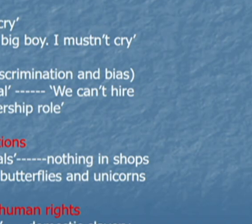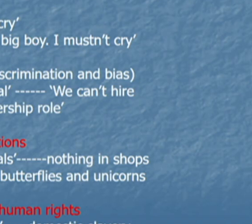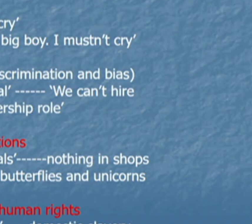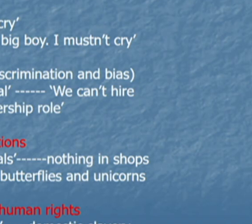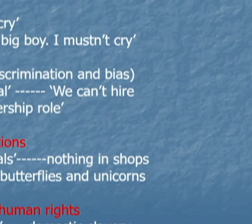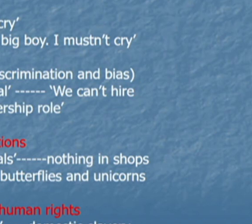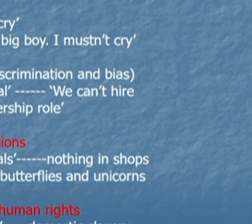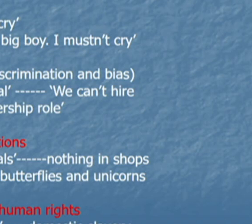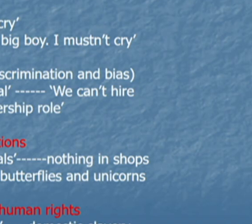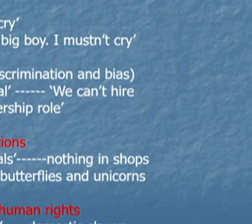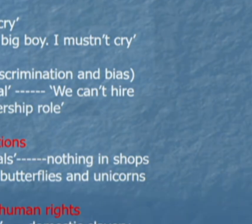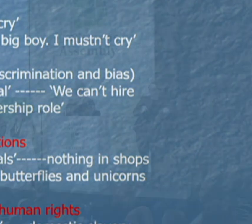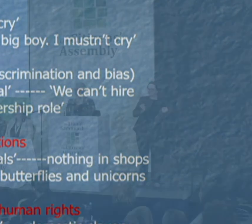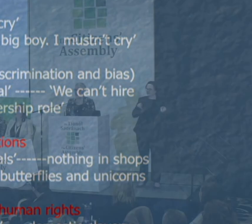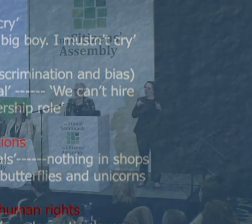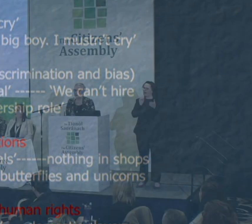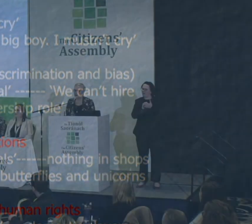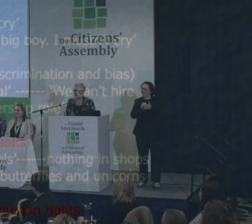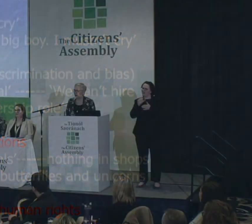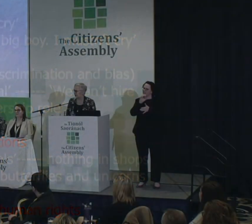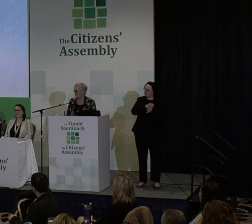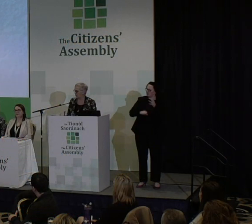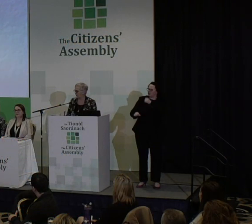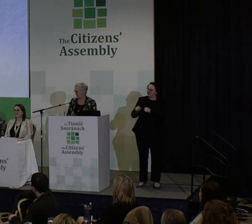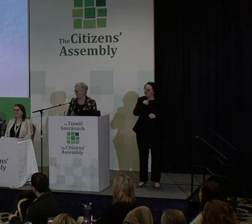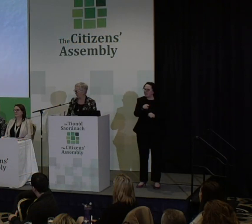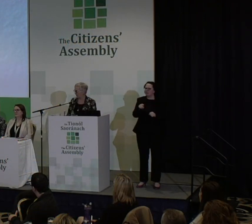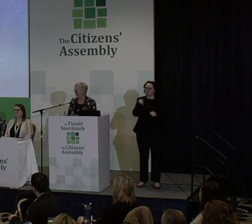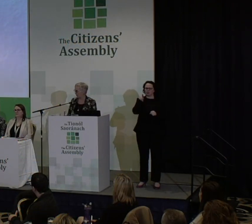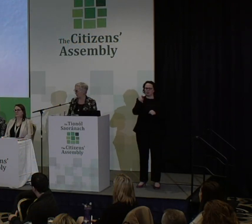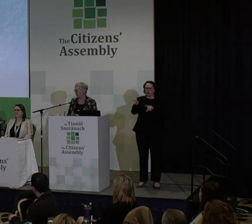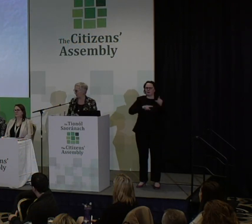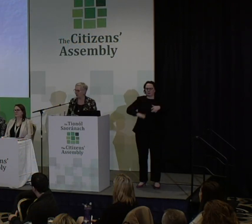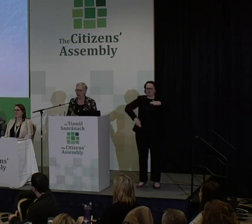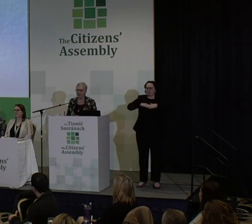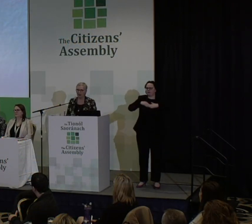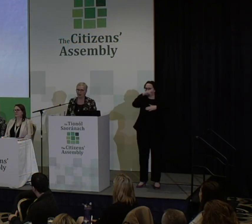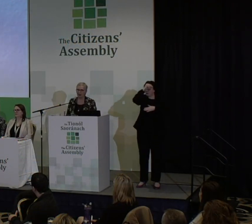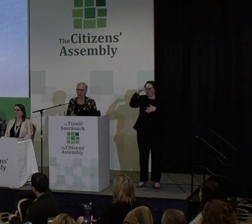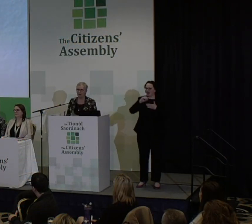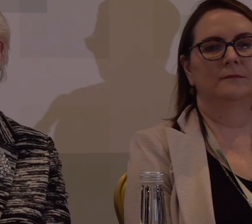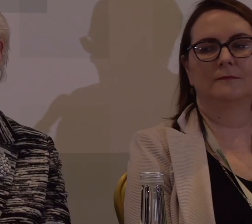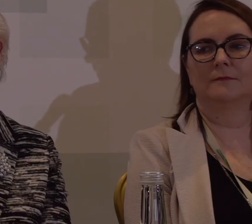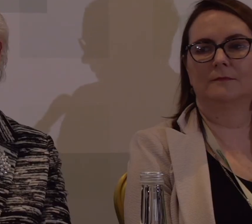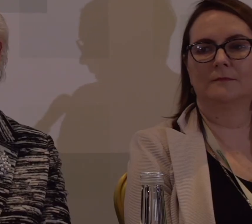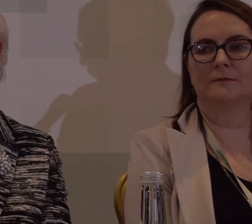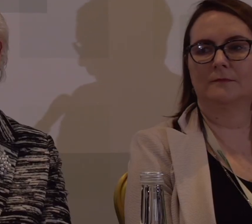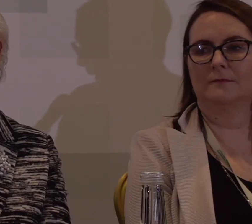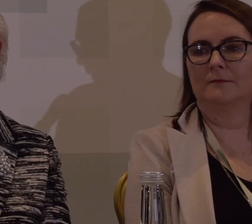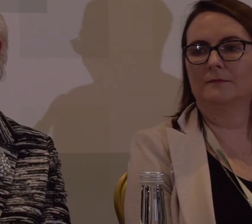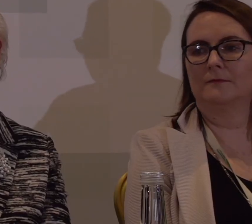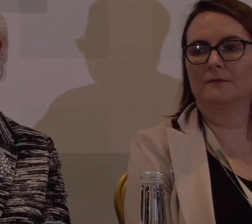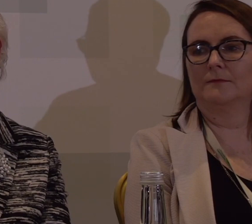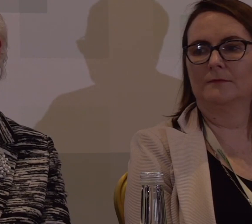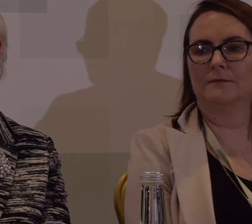see stereotypes operating to restrict options. So we hold a stereotype maybe that girls love